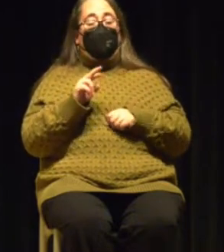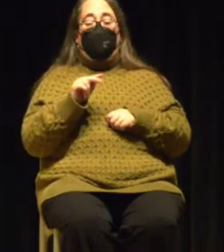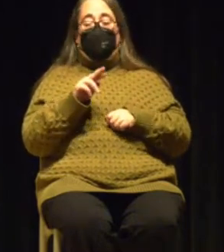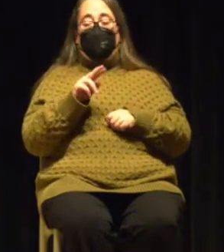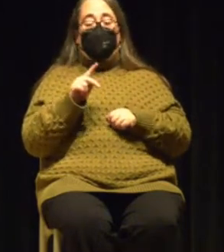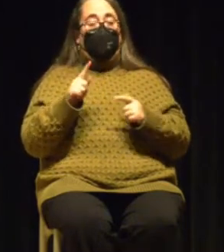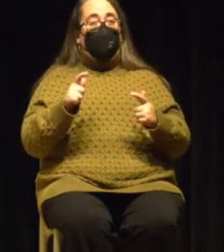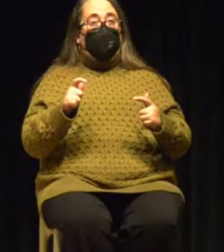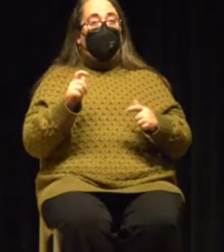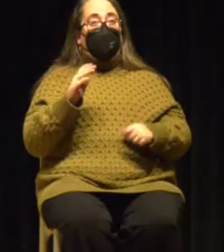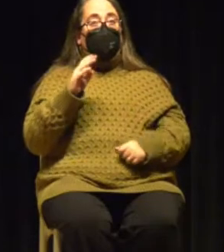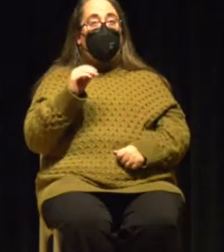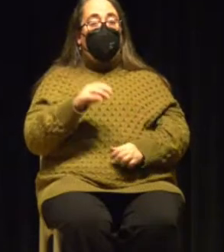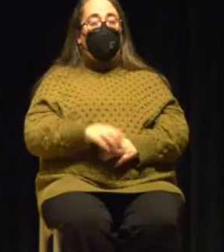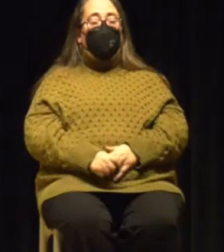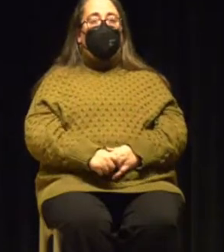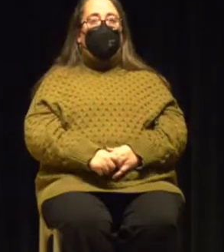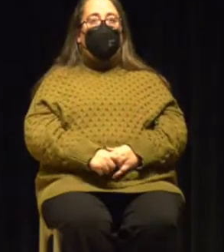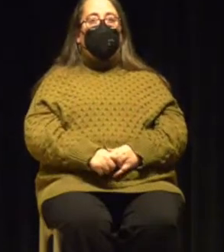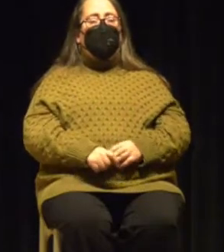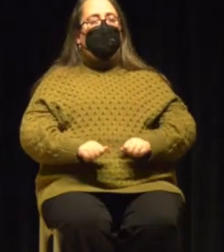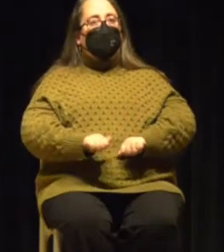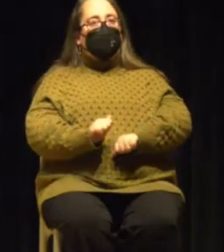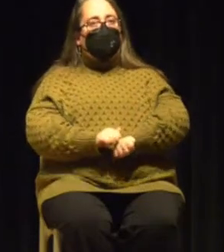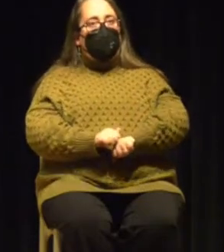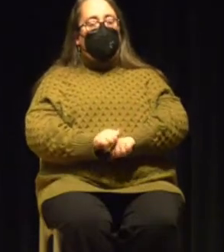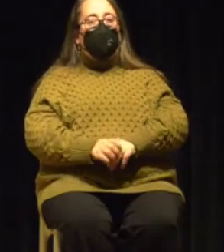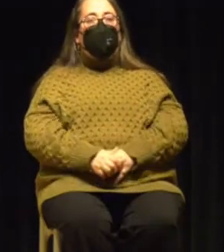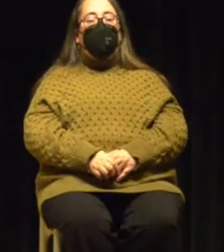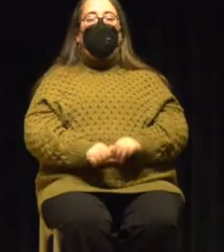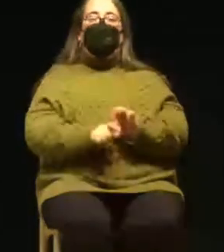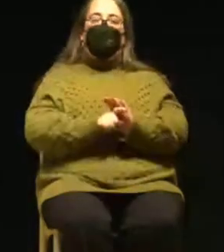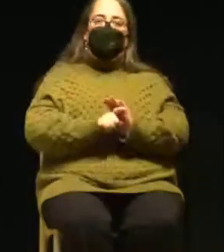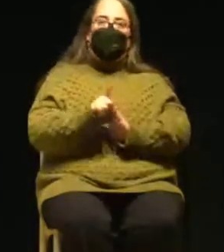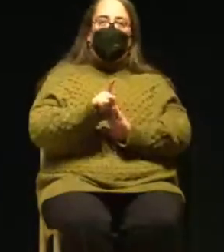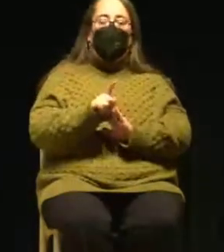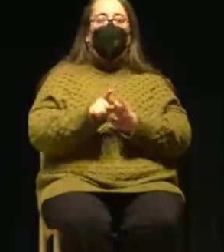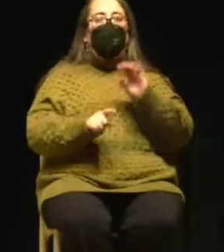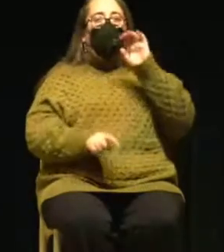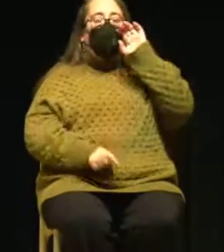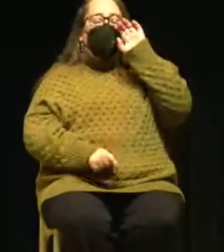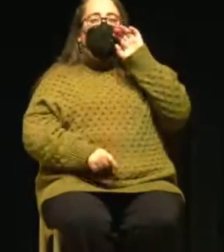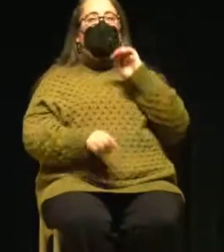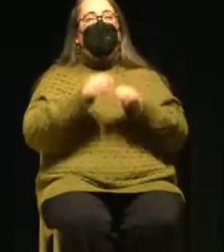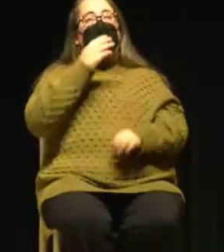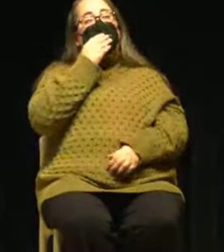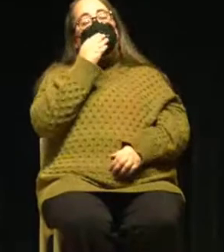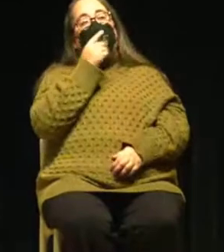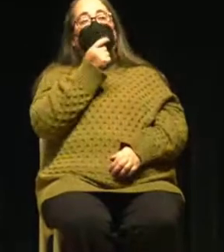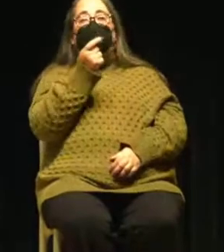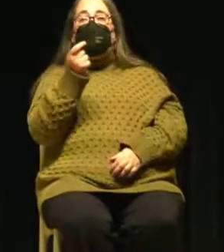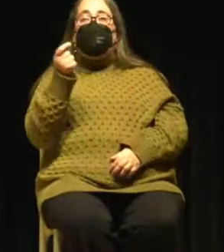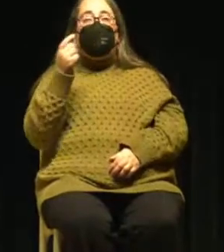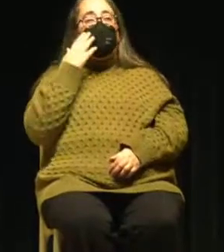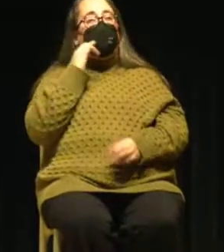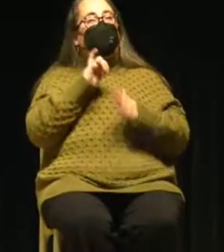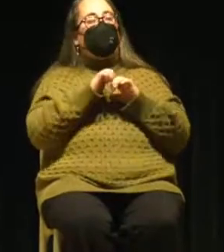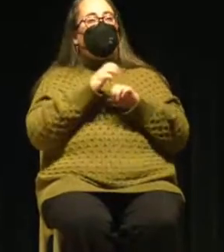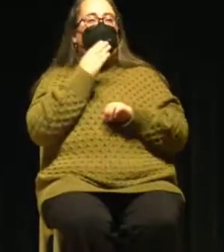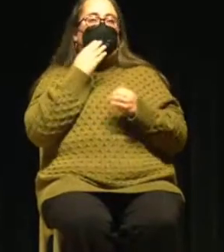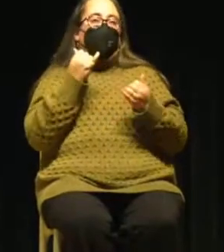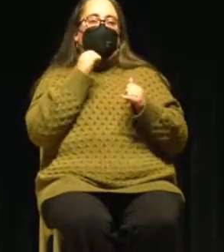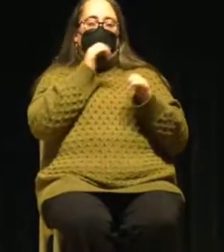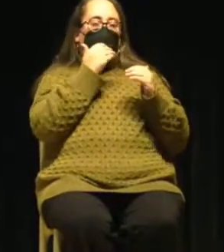big boy. Yes, he is. He's real solid, and he's real tall, and he eats a little bit of everything because that's how we eat now. We don't